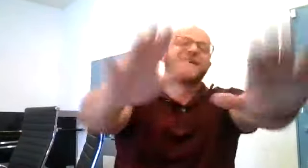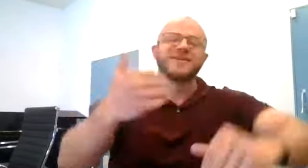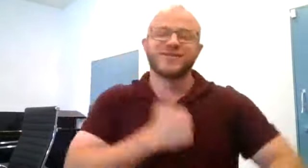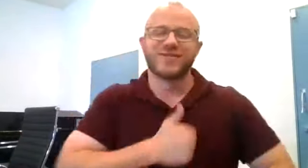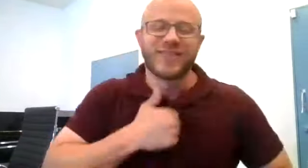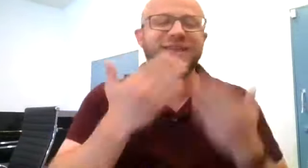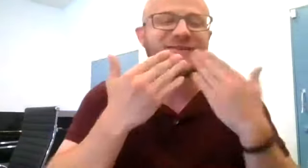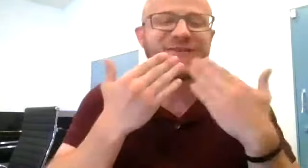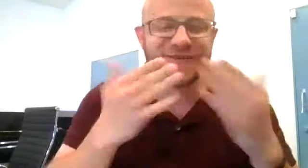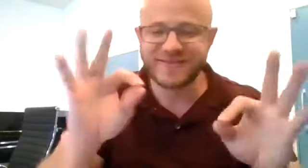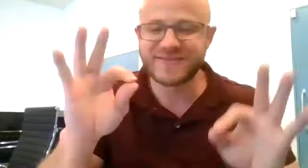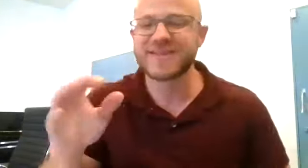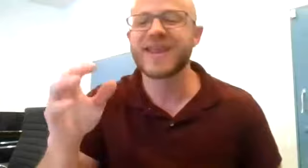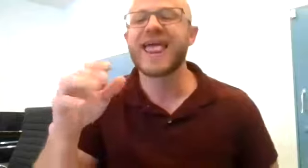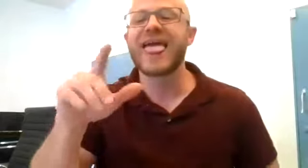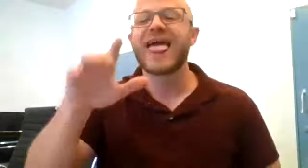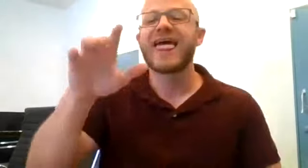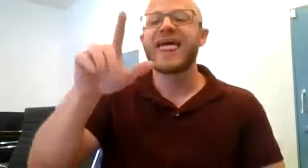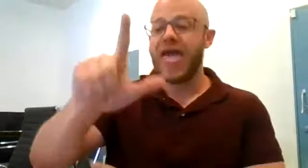Oh my gosh, sorry. Thank you so much. I get it now.